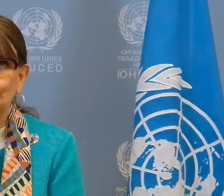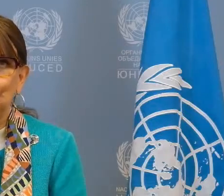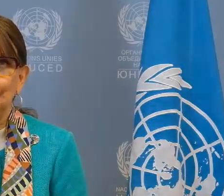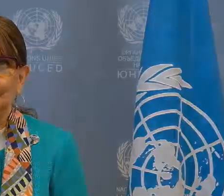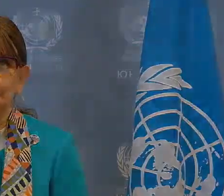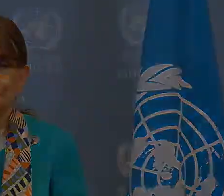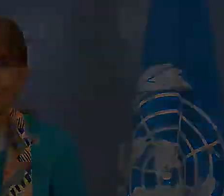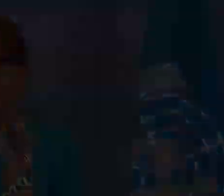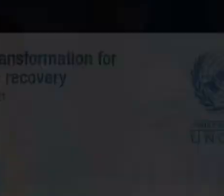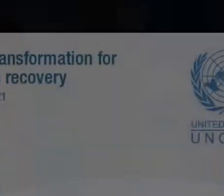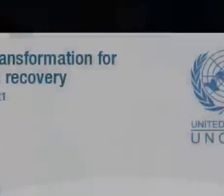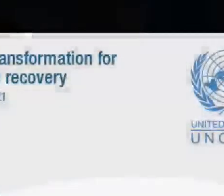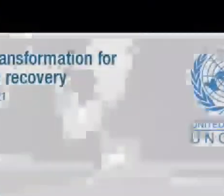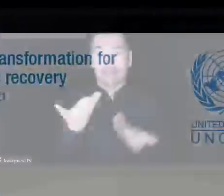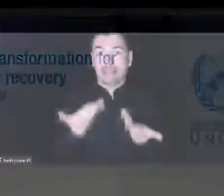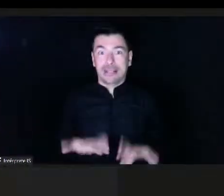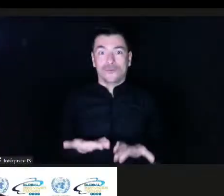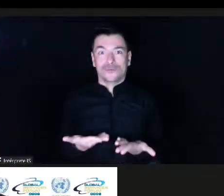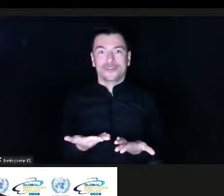so much.